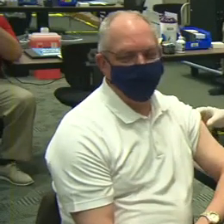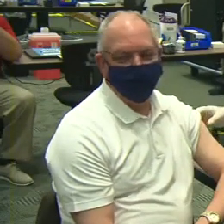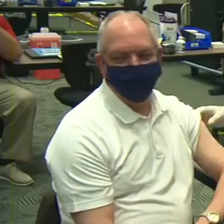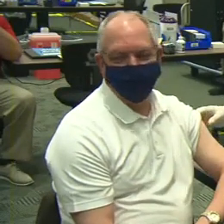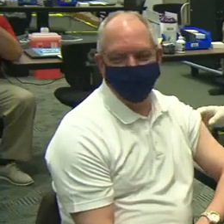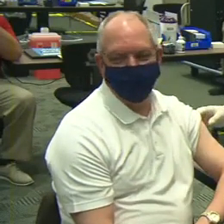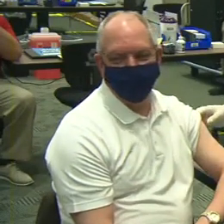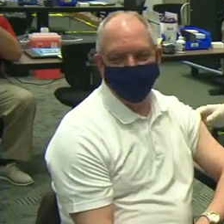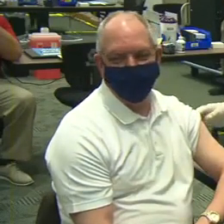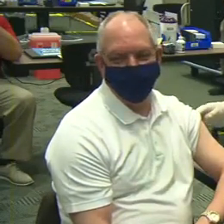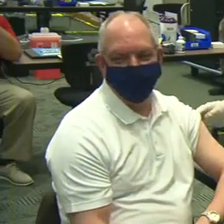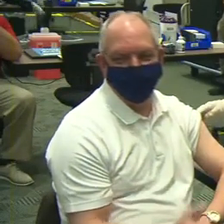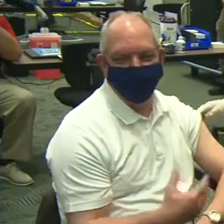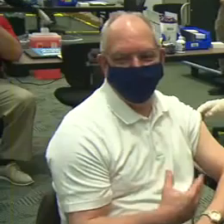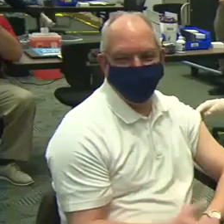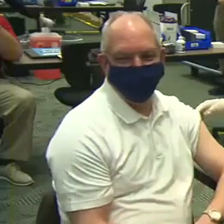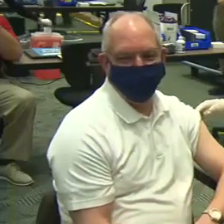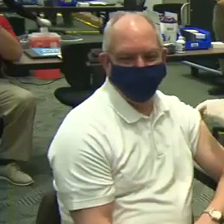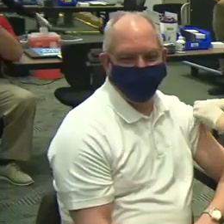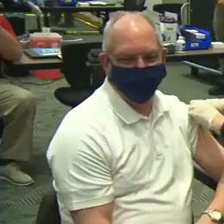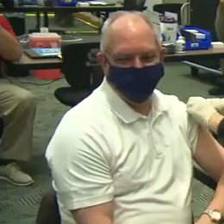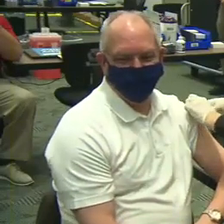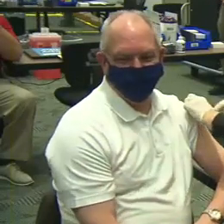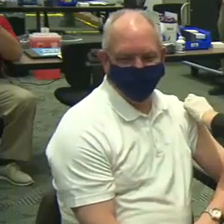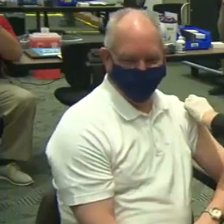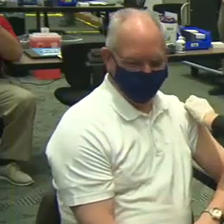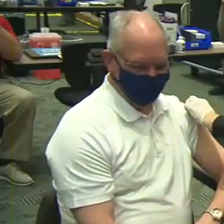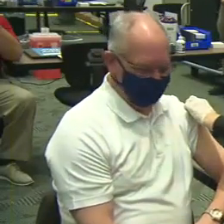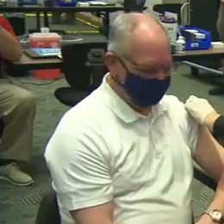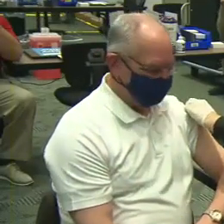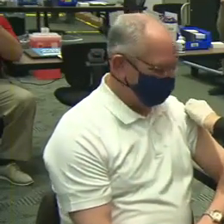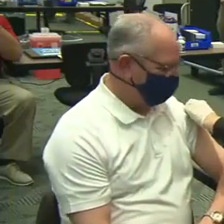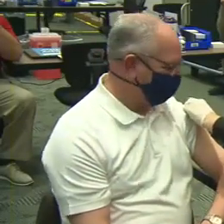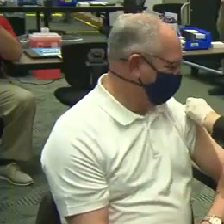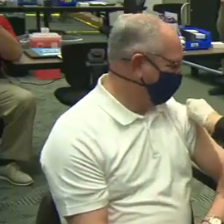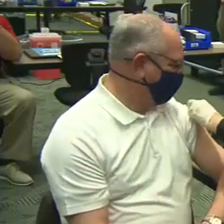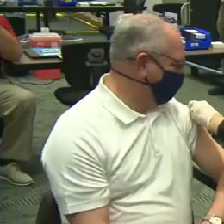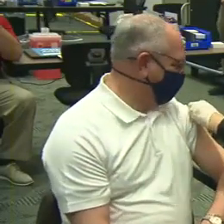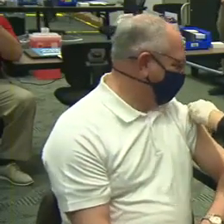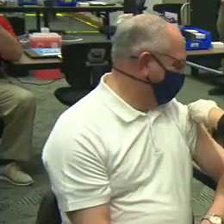See, the mask is helpful. I don't know whether I was like nervous